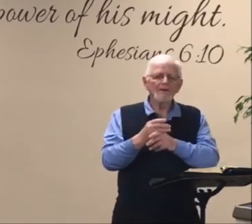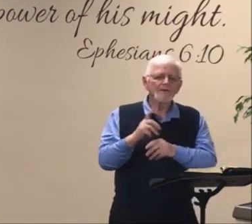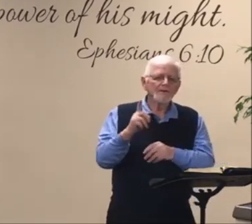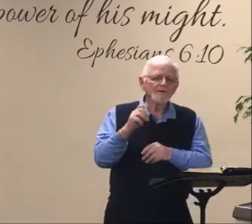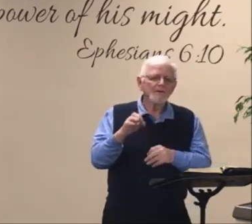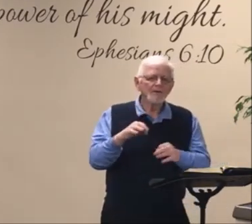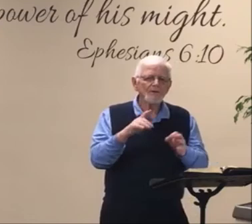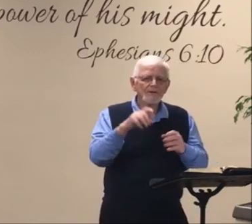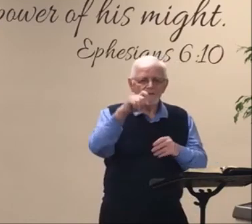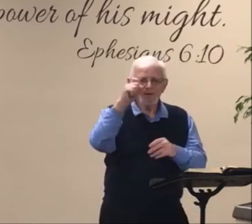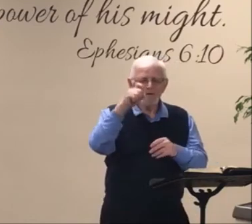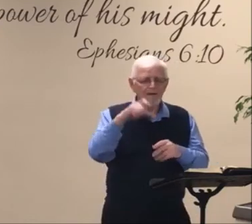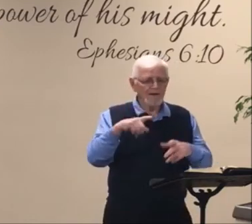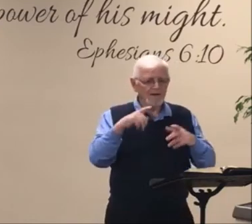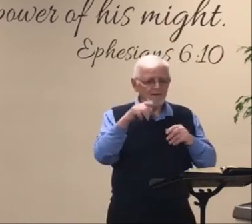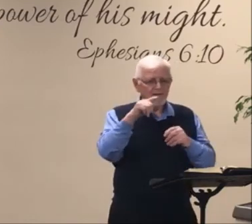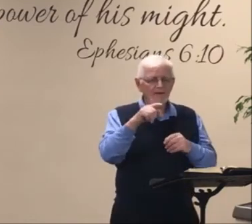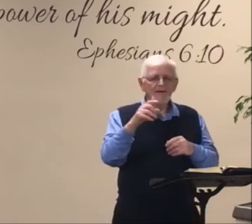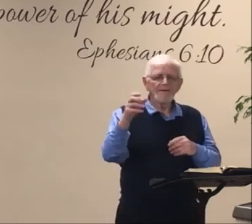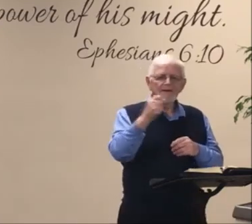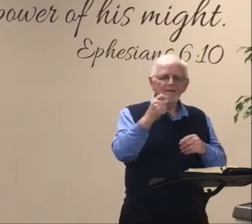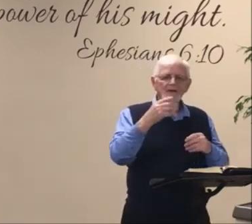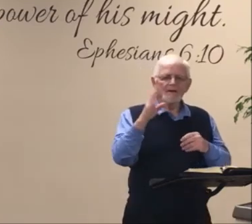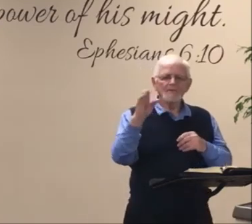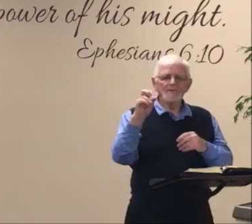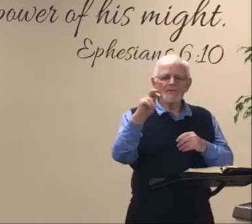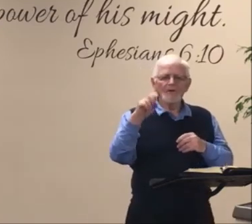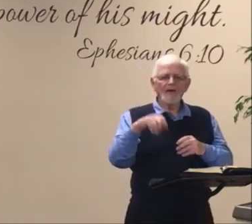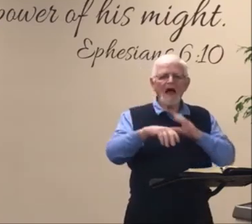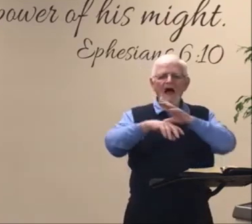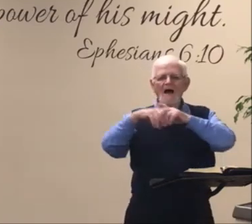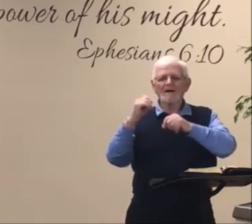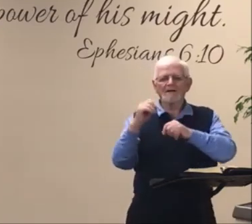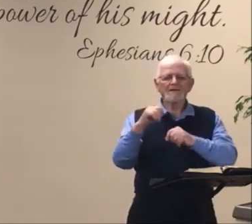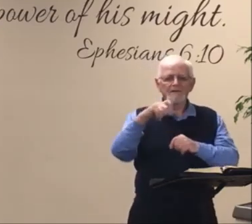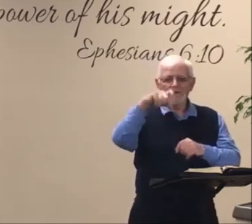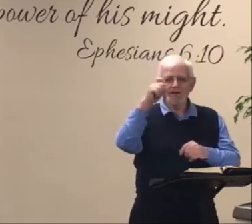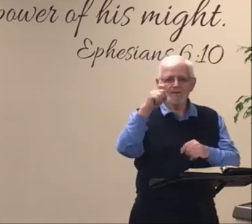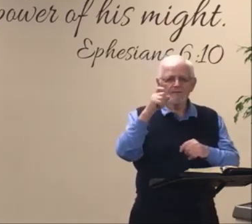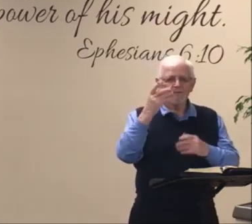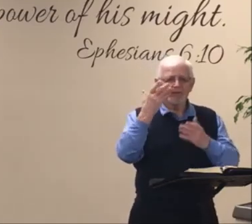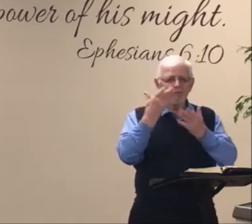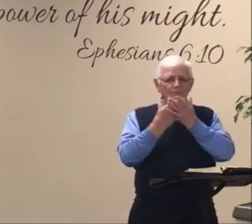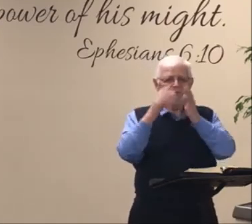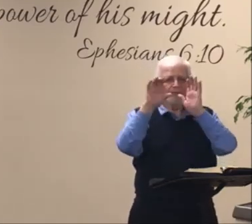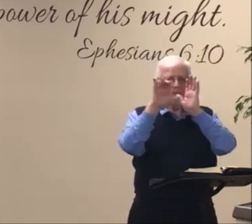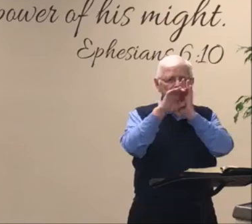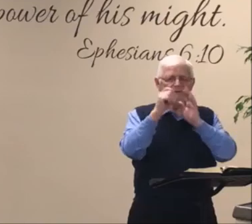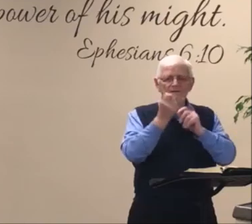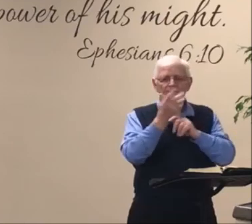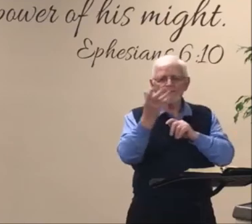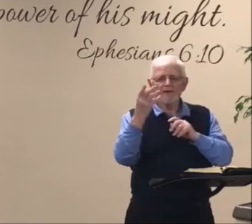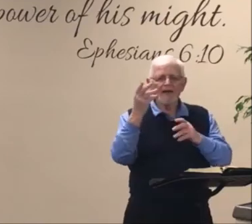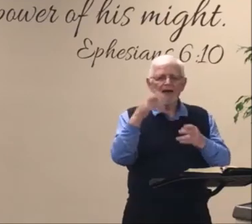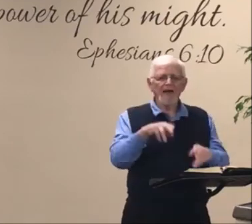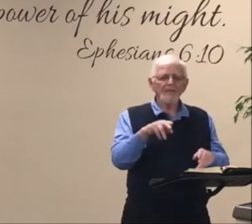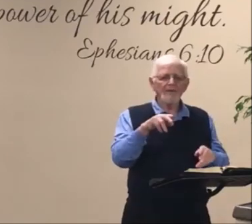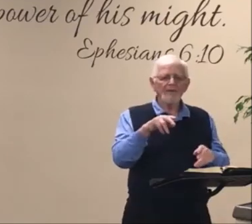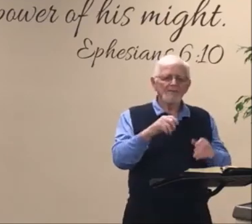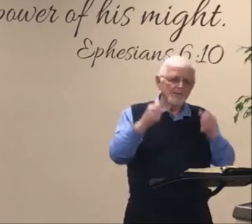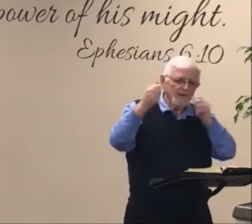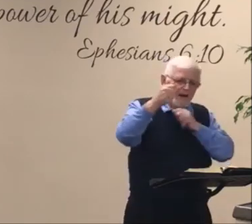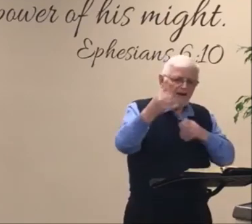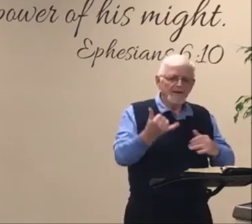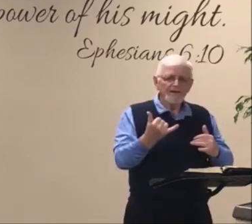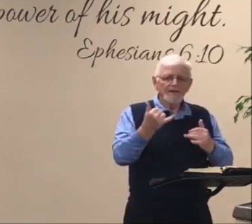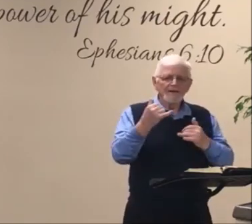Egypt and we end up living there, take my bones out of Egypt, because I want to give you guys a real good picture. There's some things that happen in this life that go beyond this